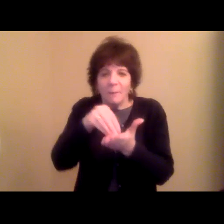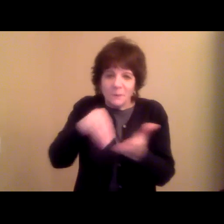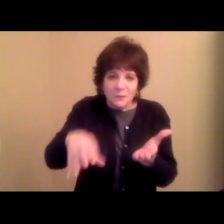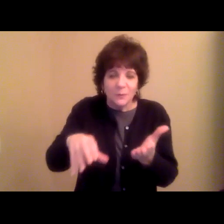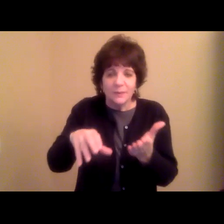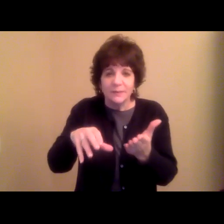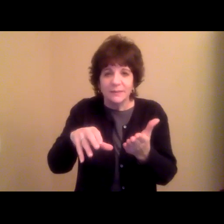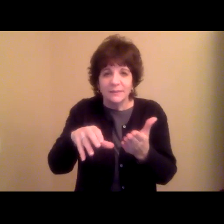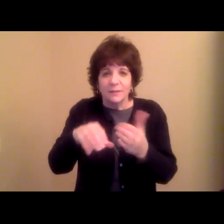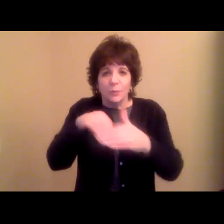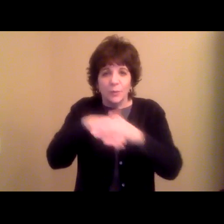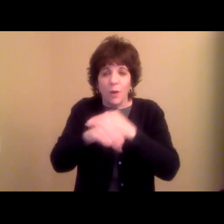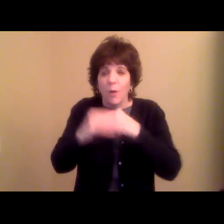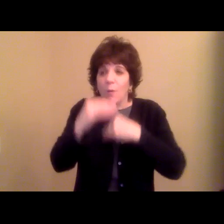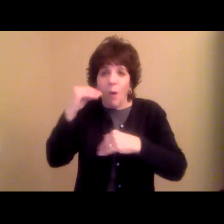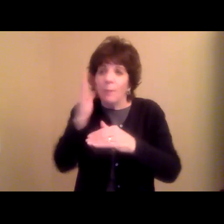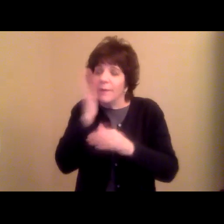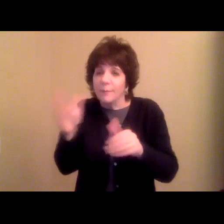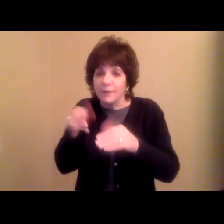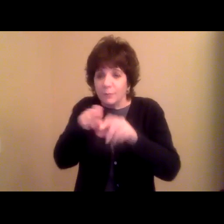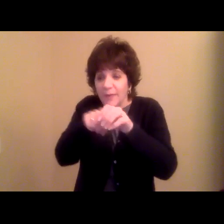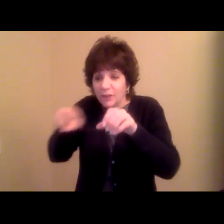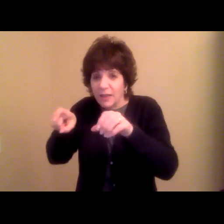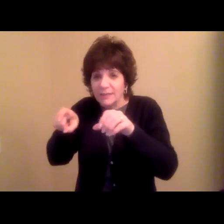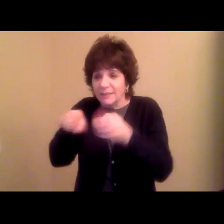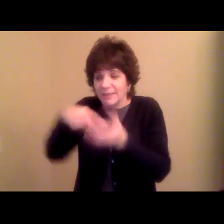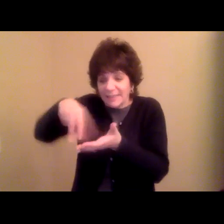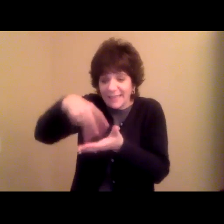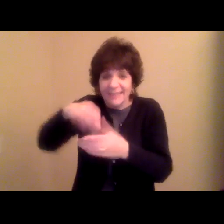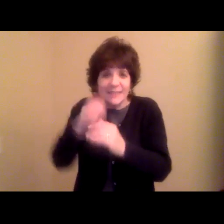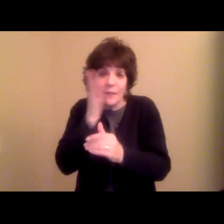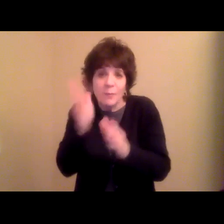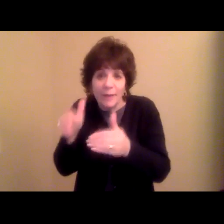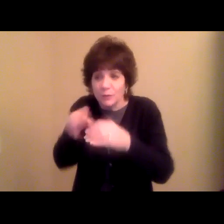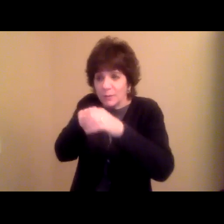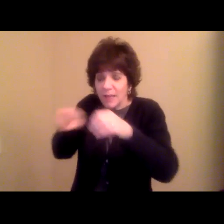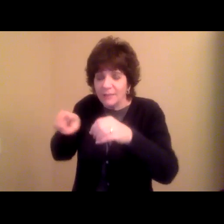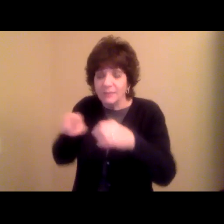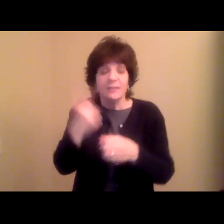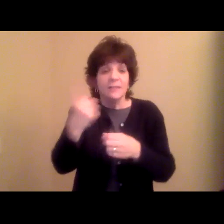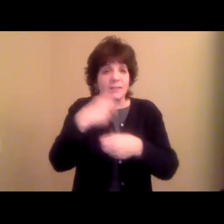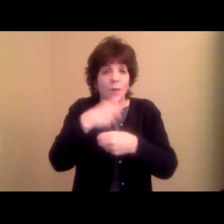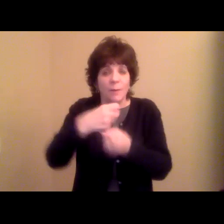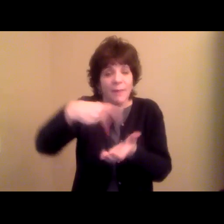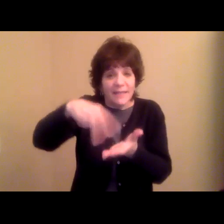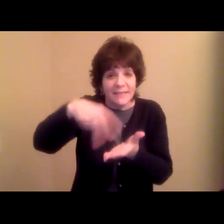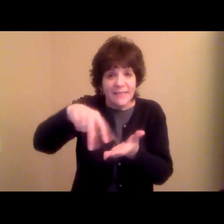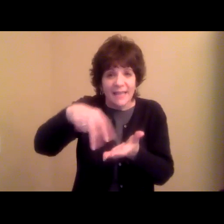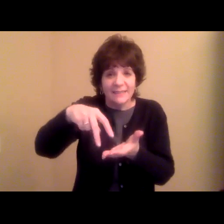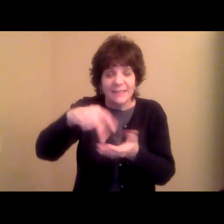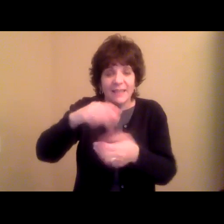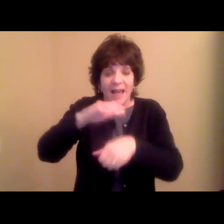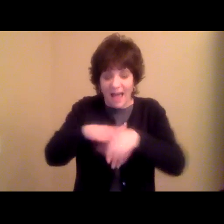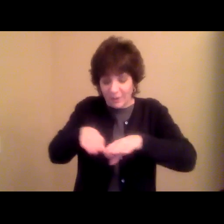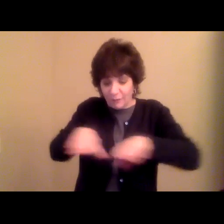in their closets and made a dance right in their closet in their bedroom. Somebody made a dance on the